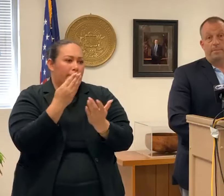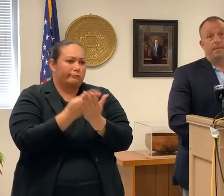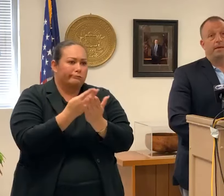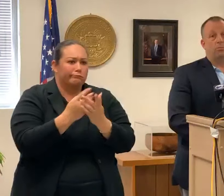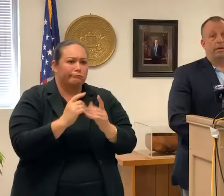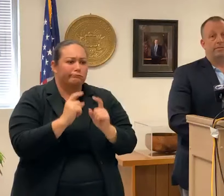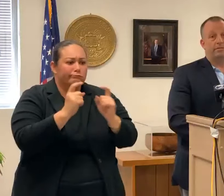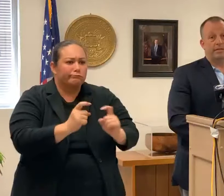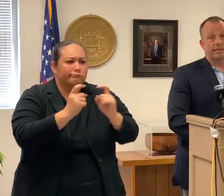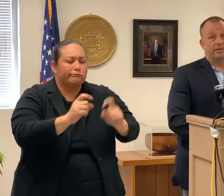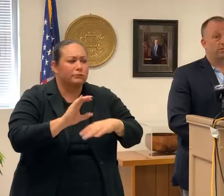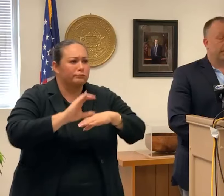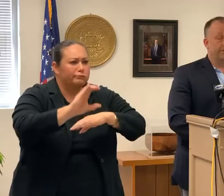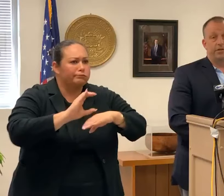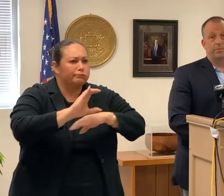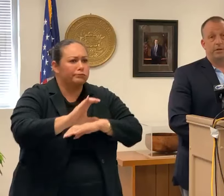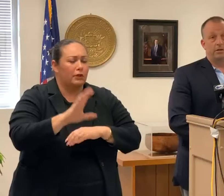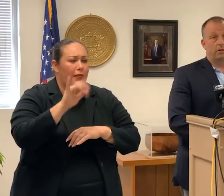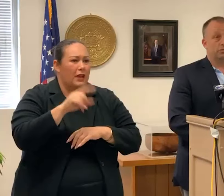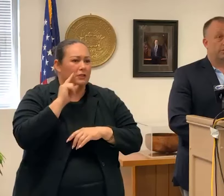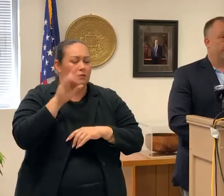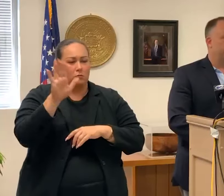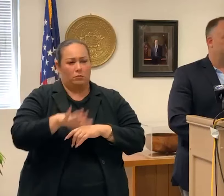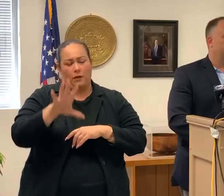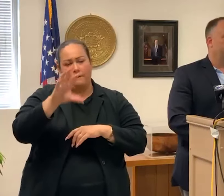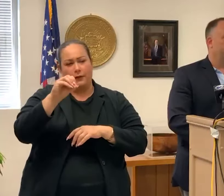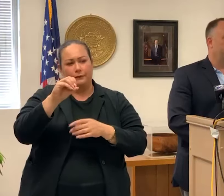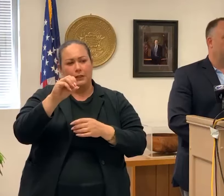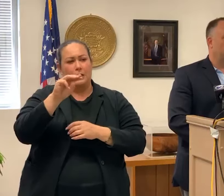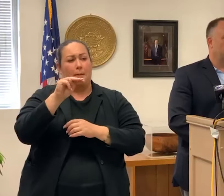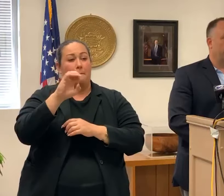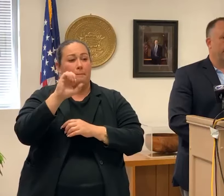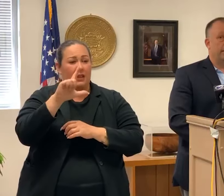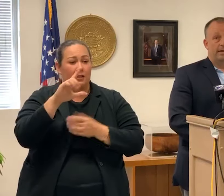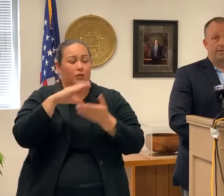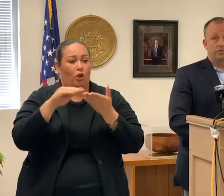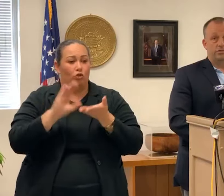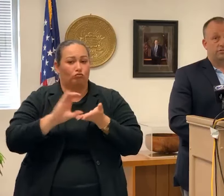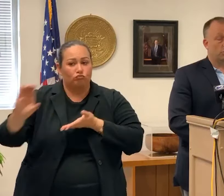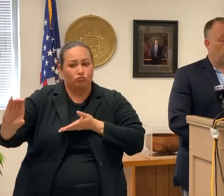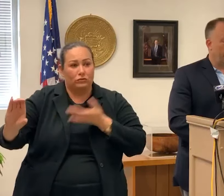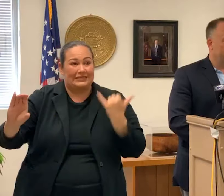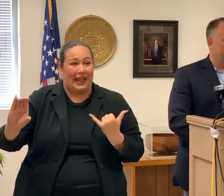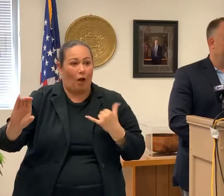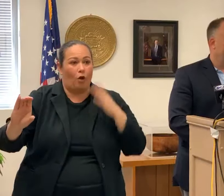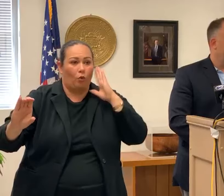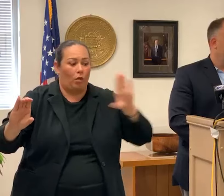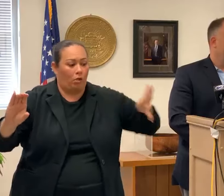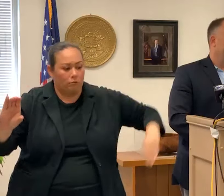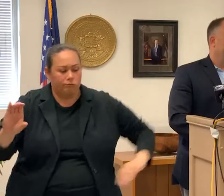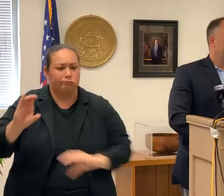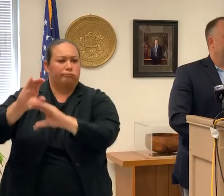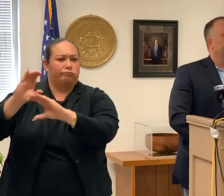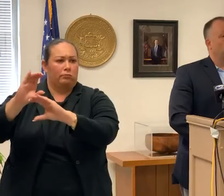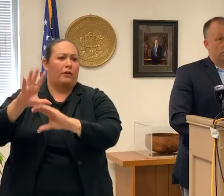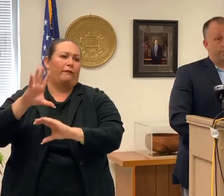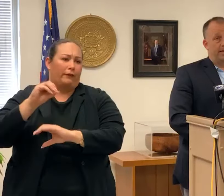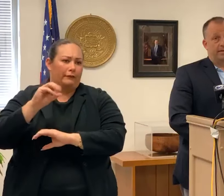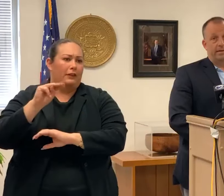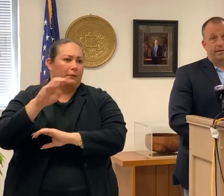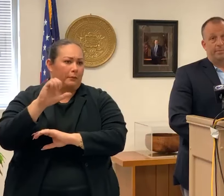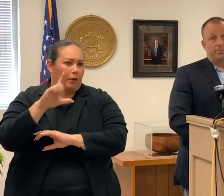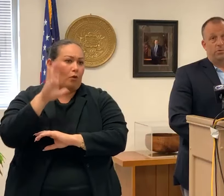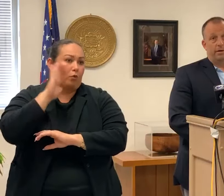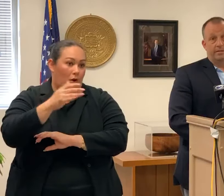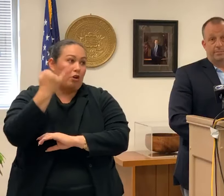through them. We have set aside already $50 million with the additional $50 million coming as soon as required or needed. That's important.